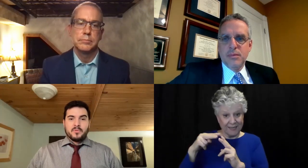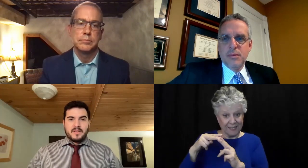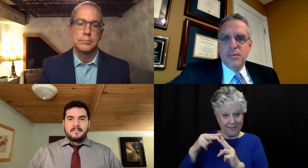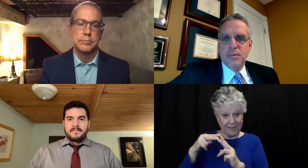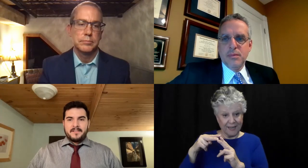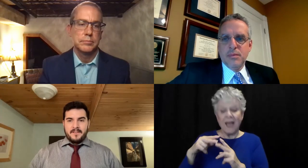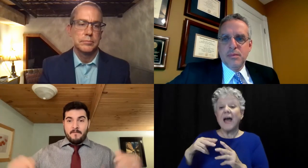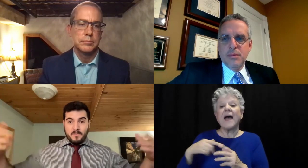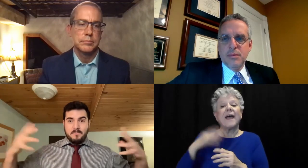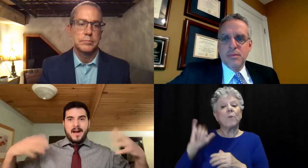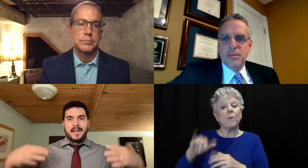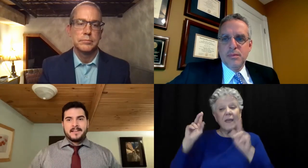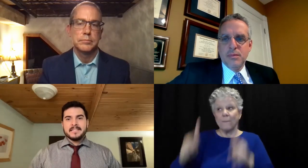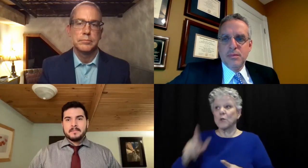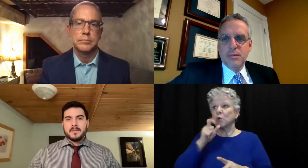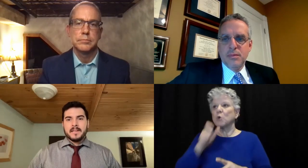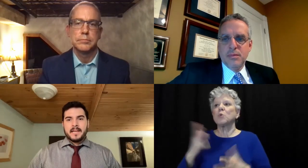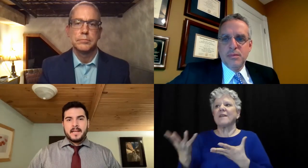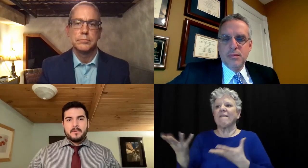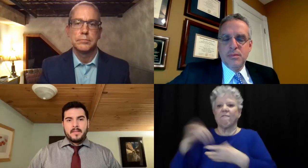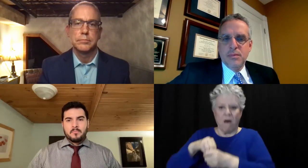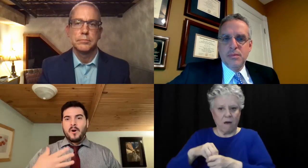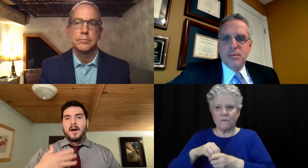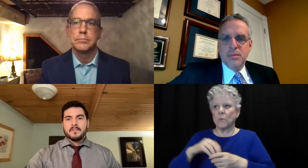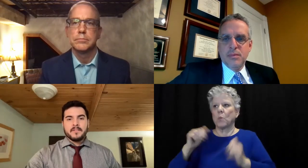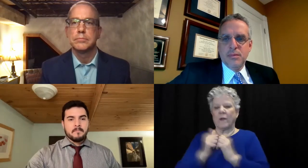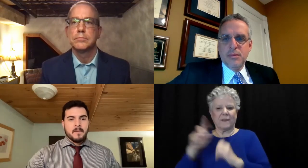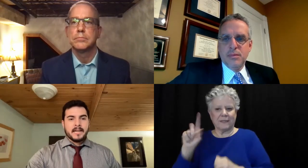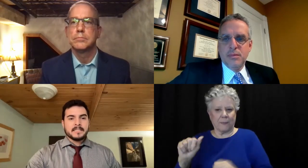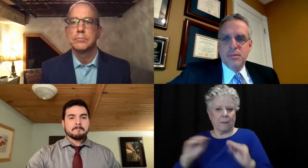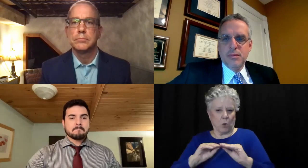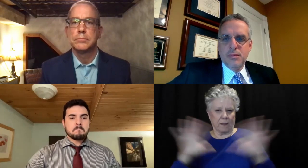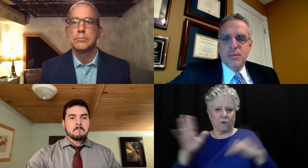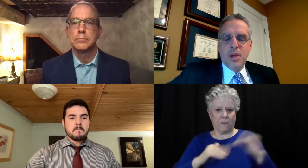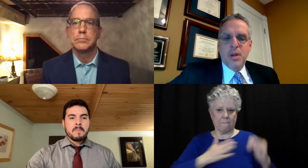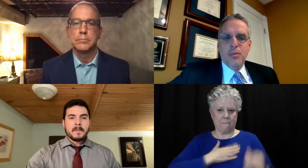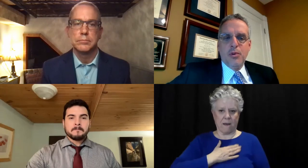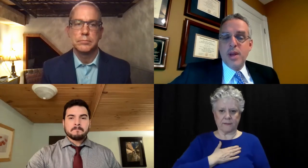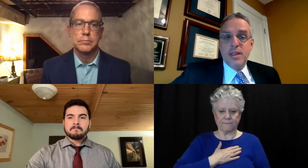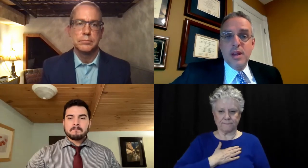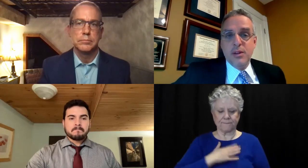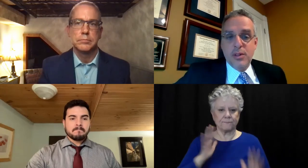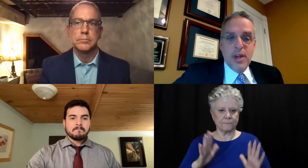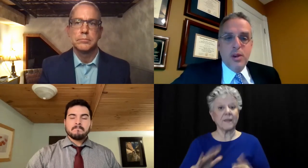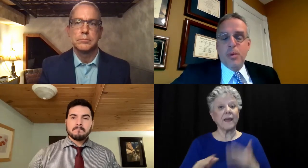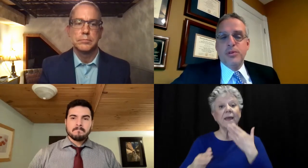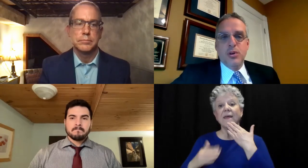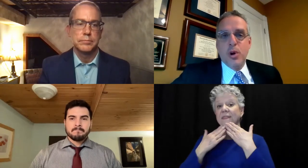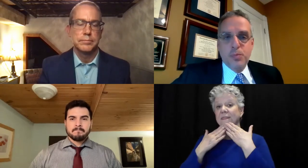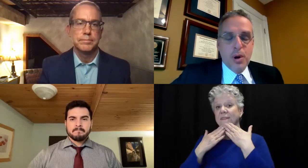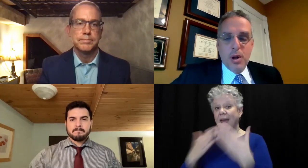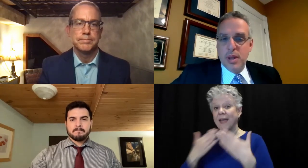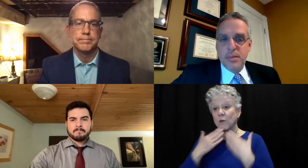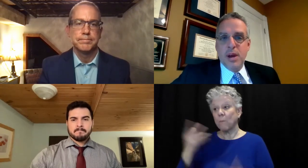it'll be someone whose life is informed by disability in a way that's more obvious than mine is. Well, great. Thank you